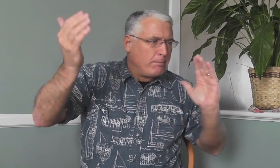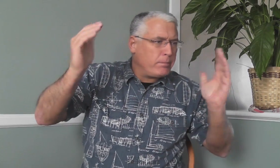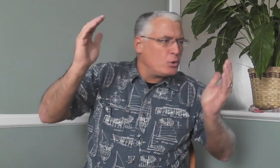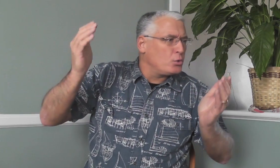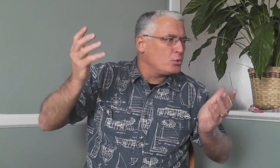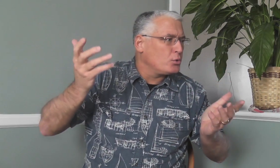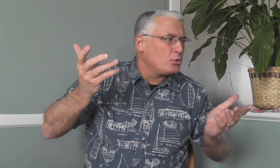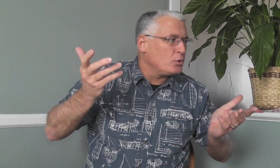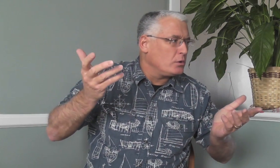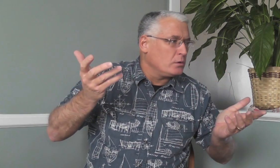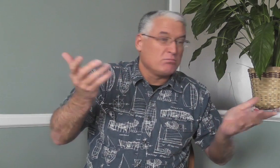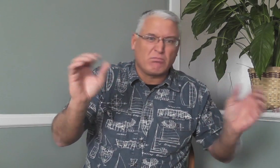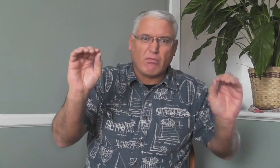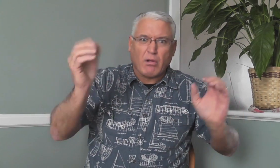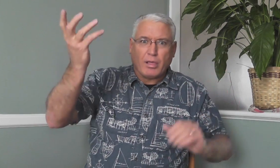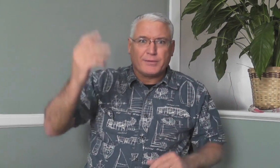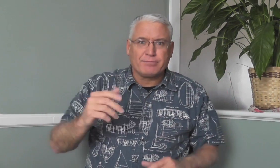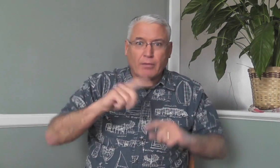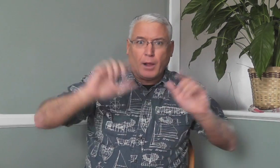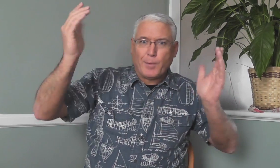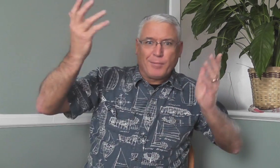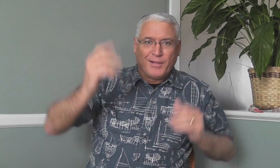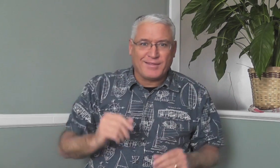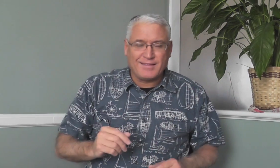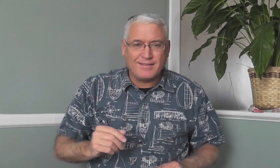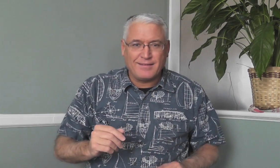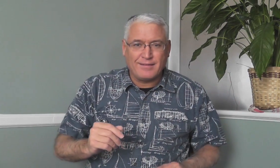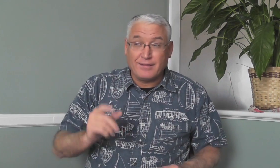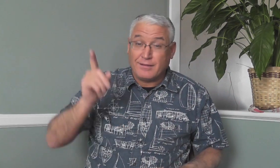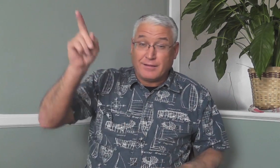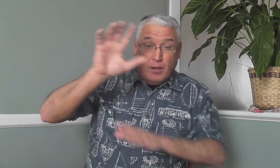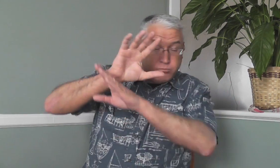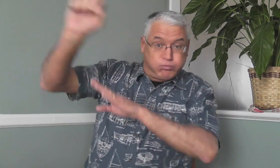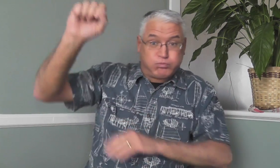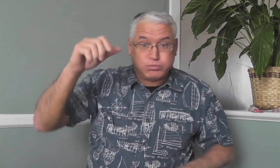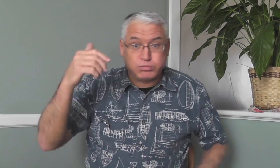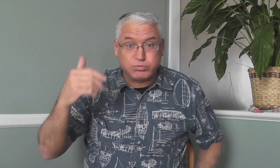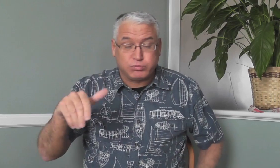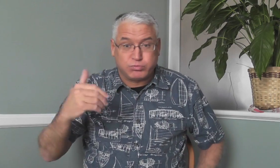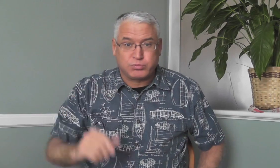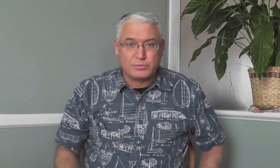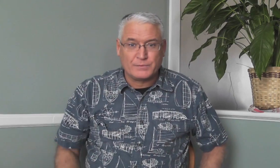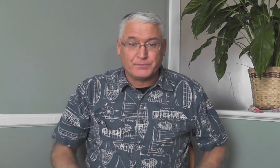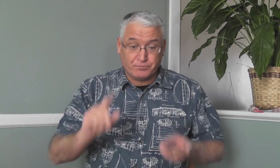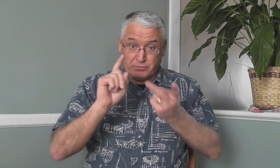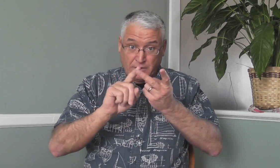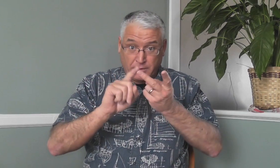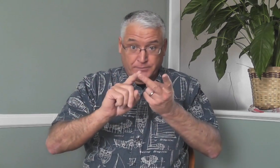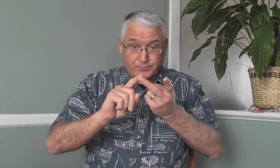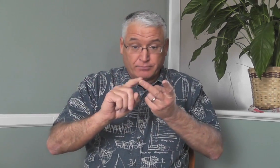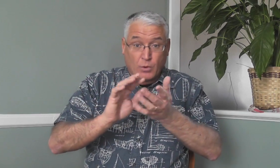we have nothing that we can compare it to. There is nothing. It is so wonderful.